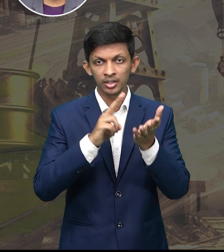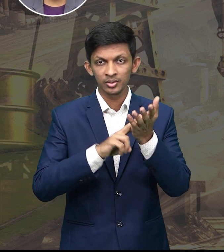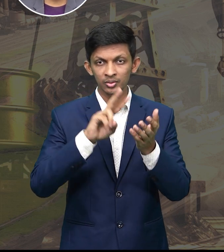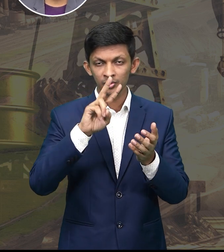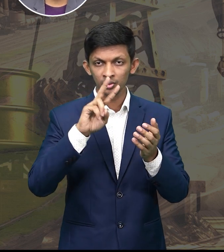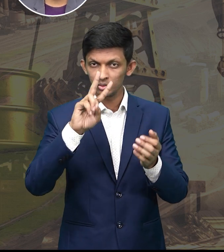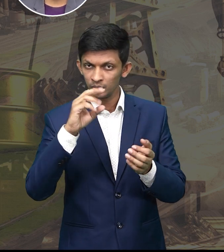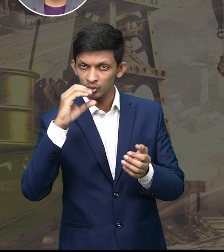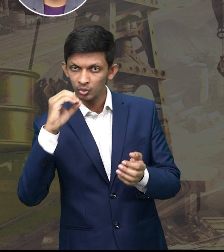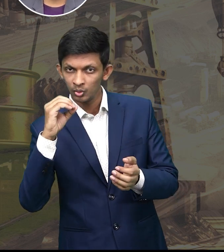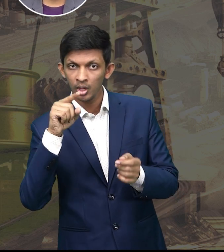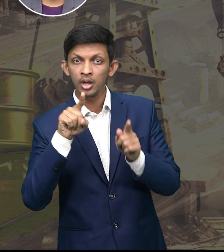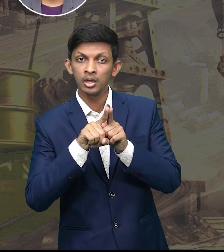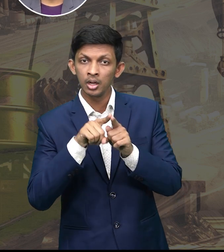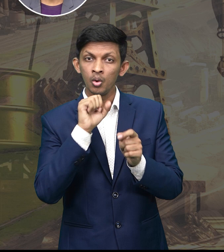water,